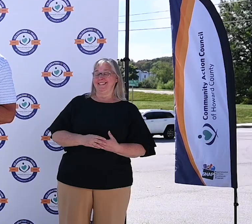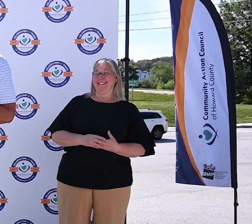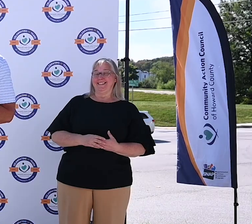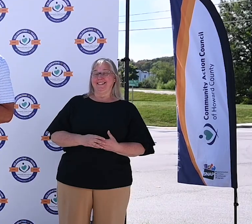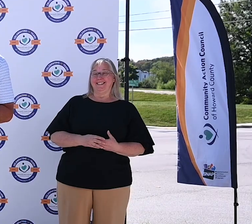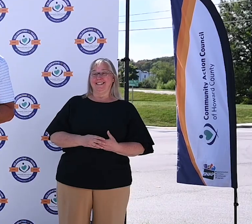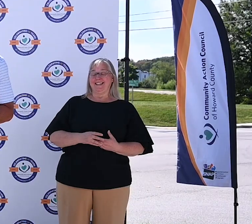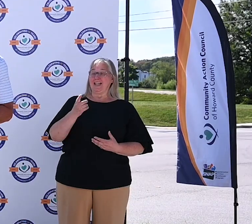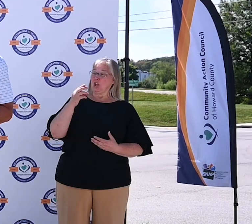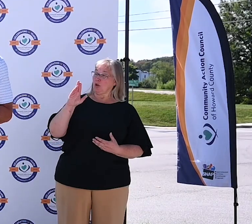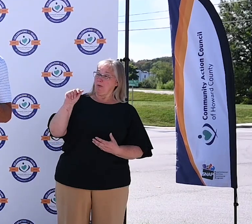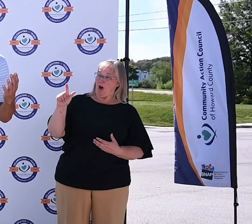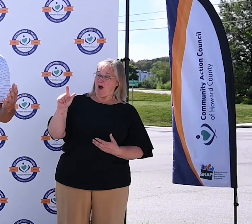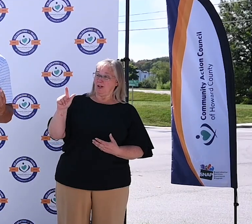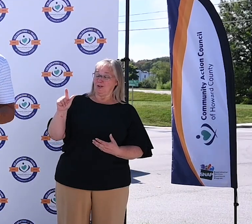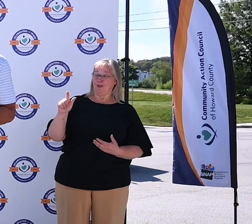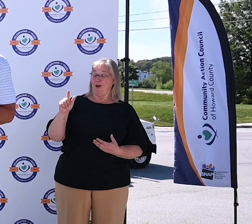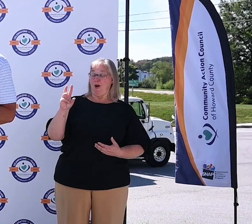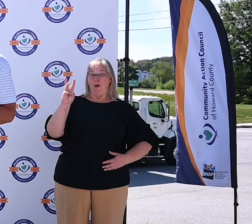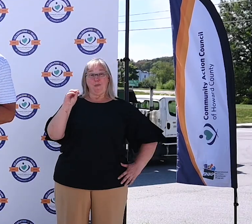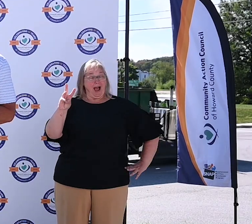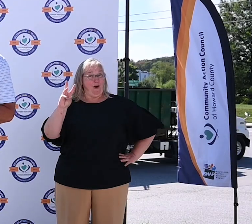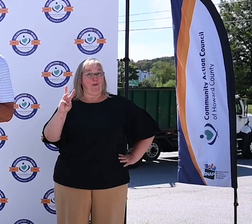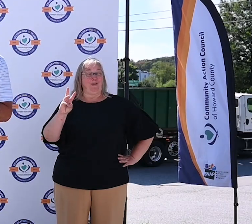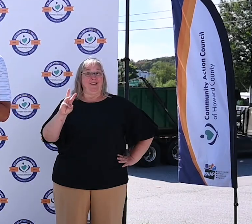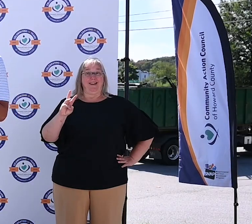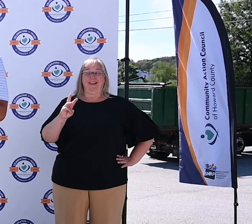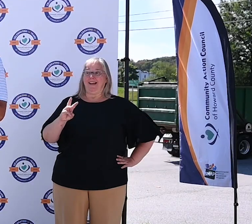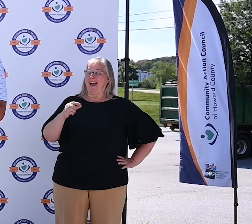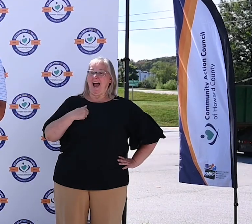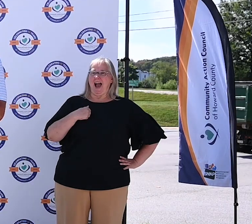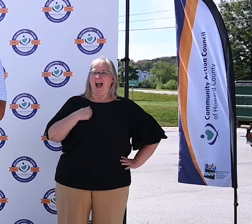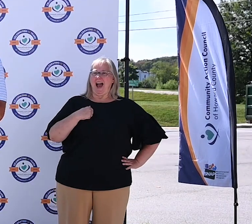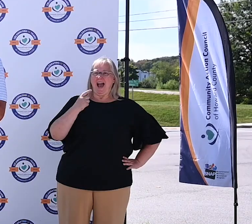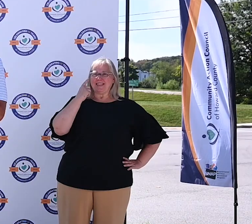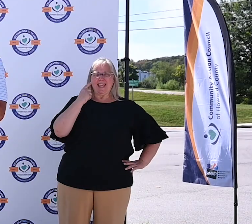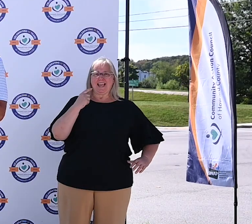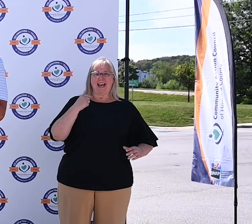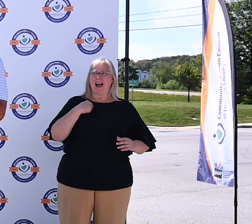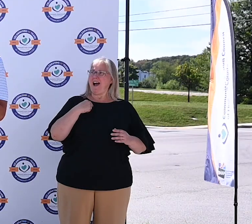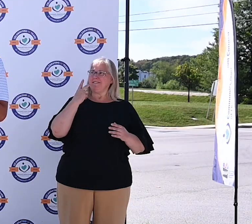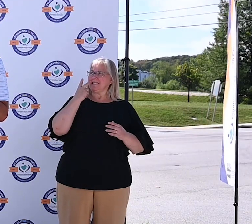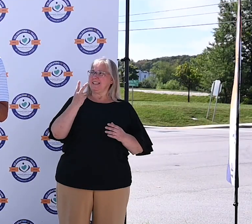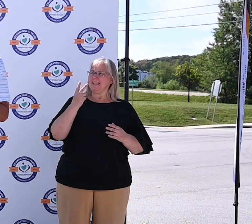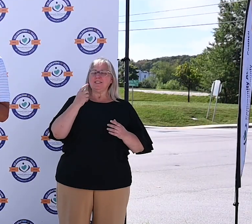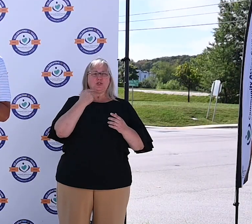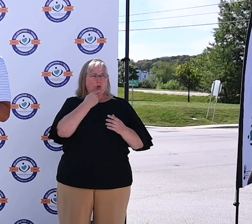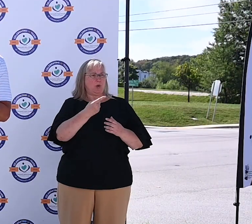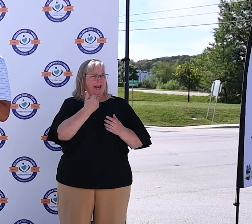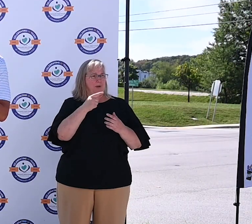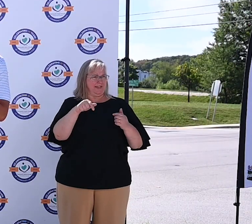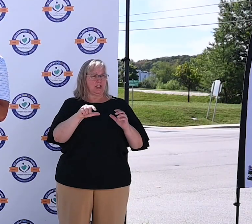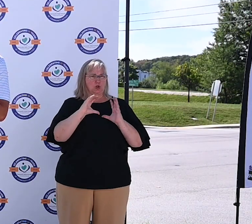Dr. Ball, wow. I don't think I'd tell anybody in this group here how special